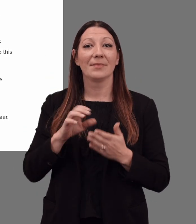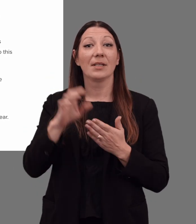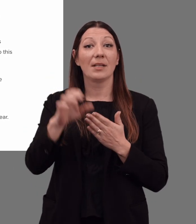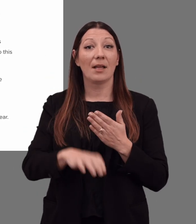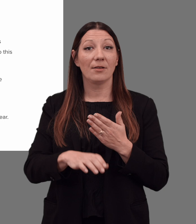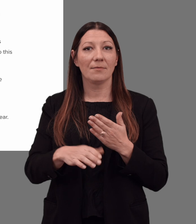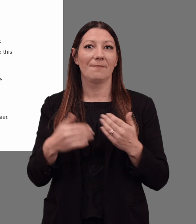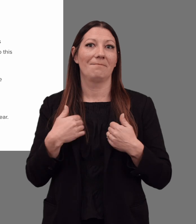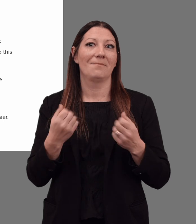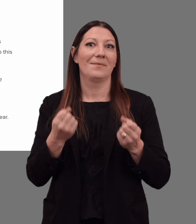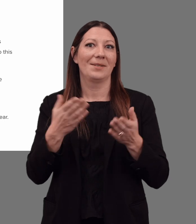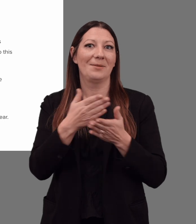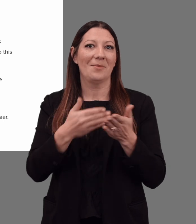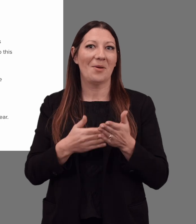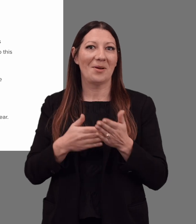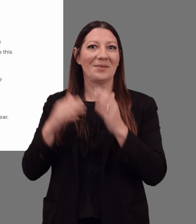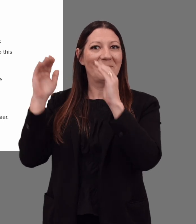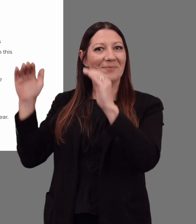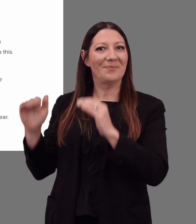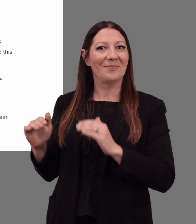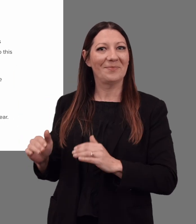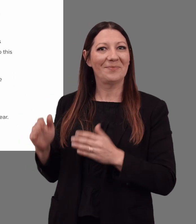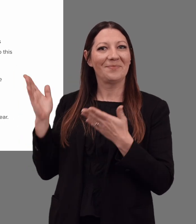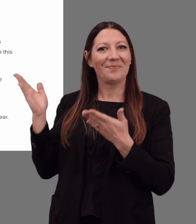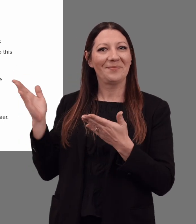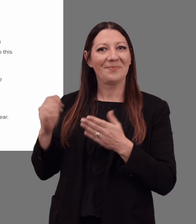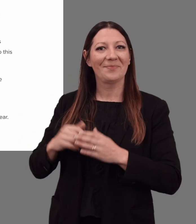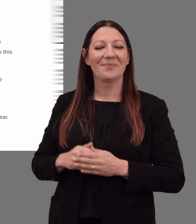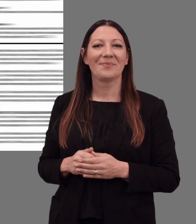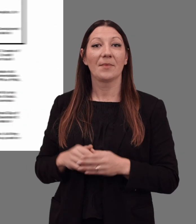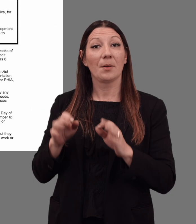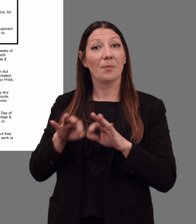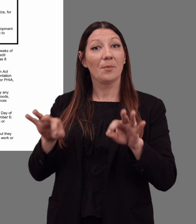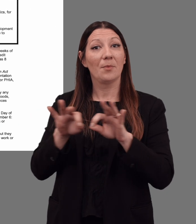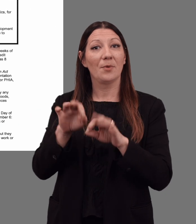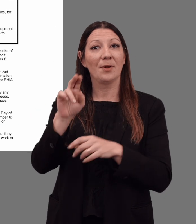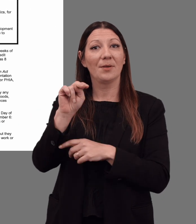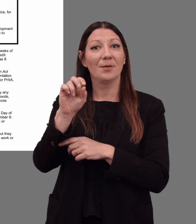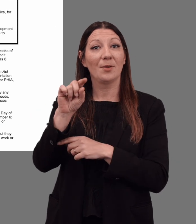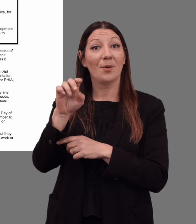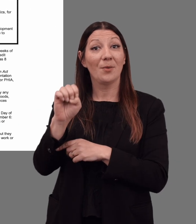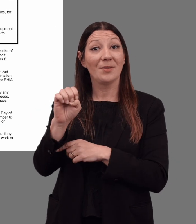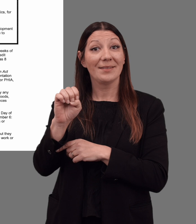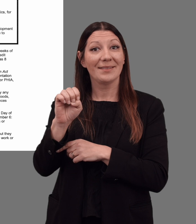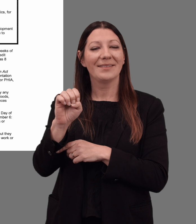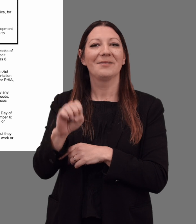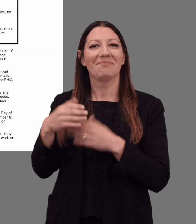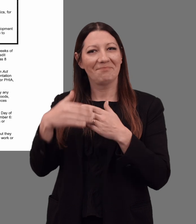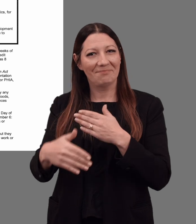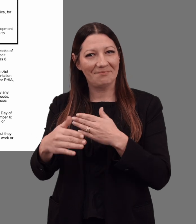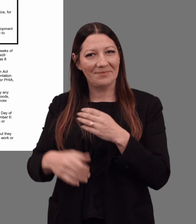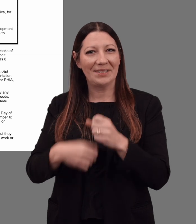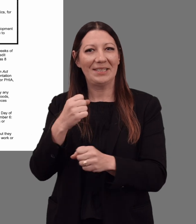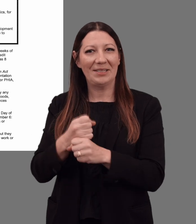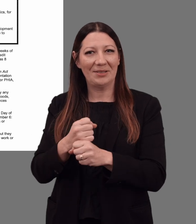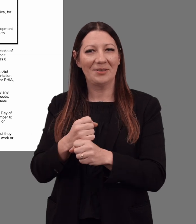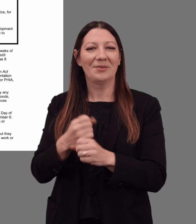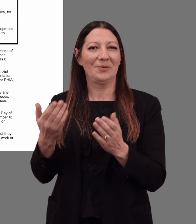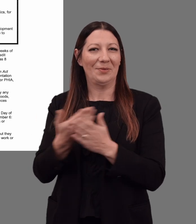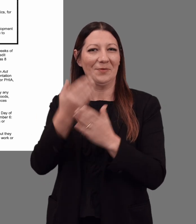into a number of sections, including the following: Important Notes, which includes new information for the upcoming academic